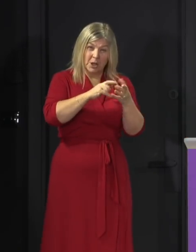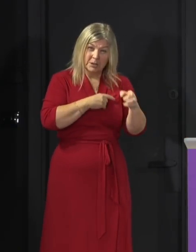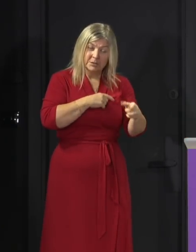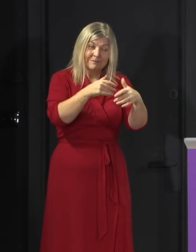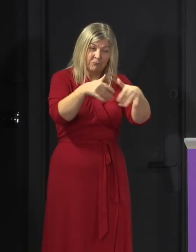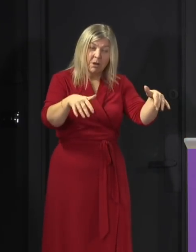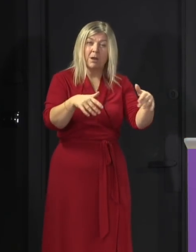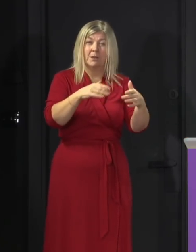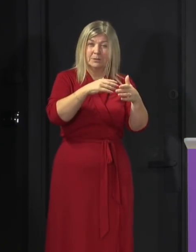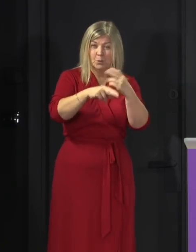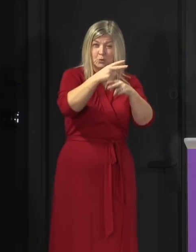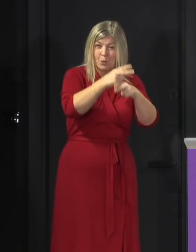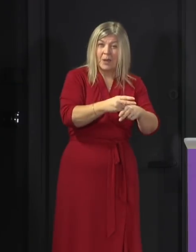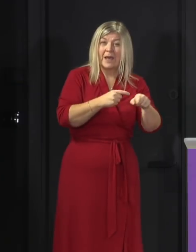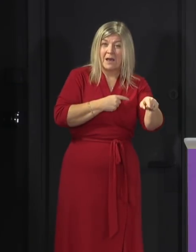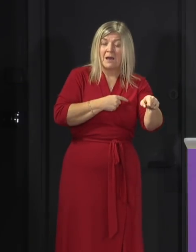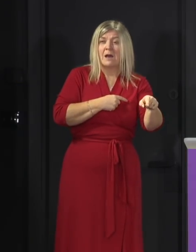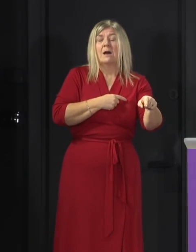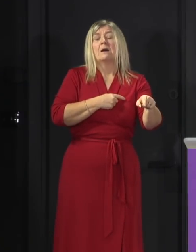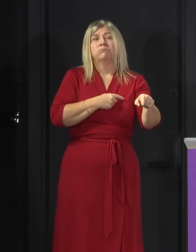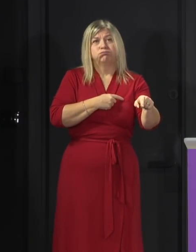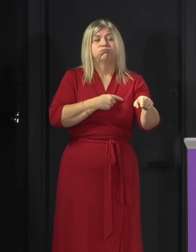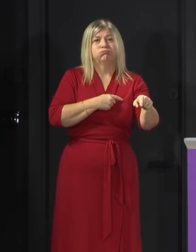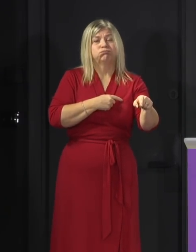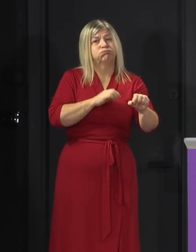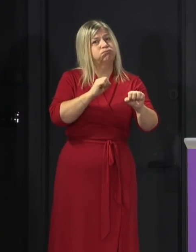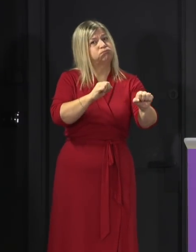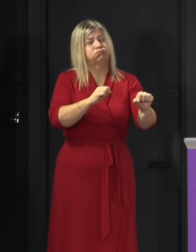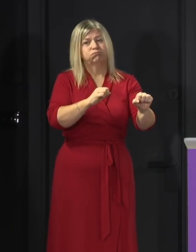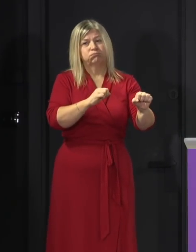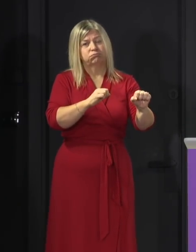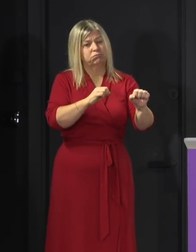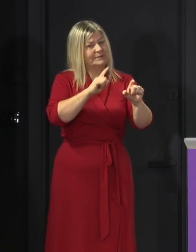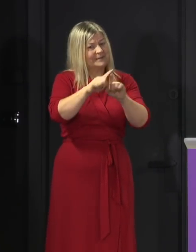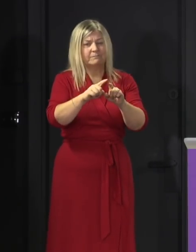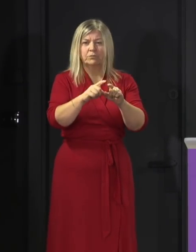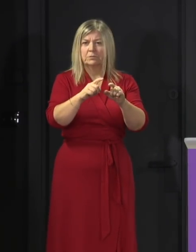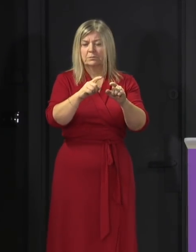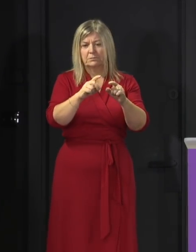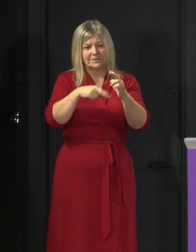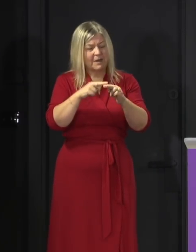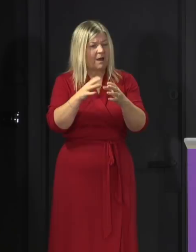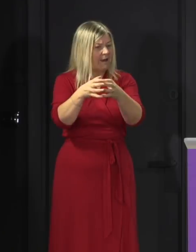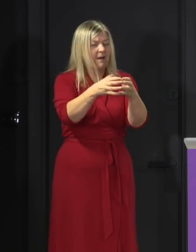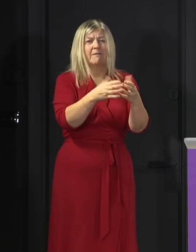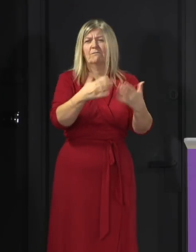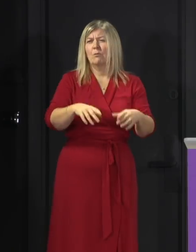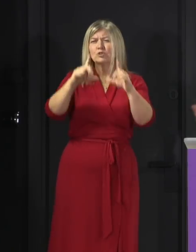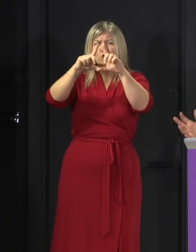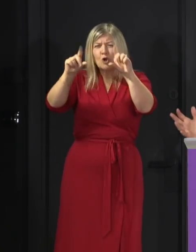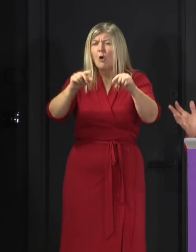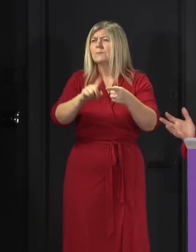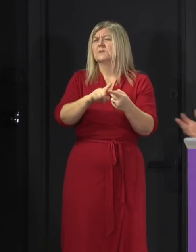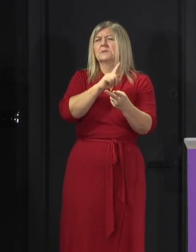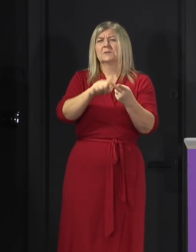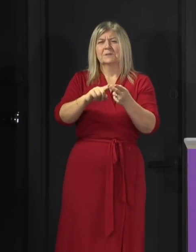have, and lots and lots of groups of workers, from supermarket workers to